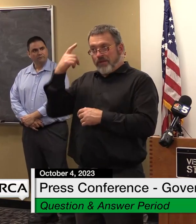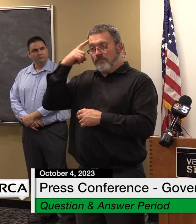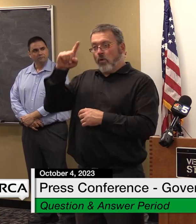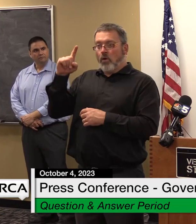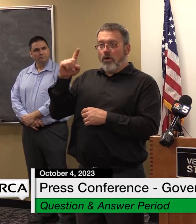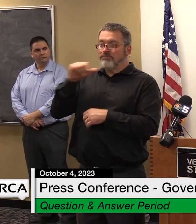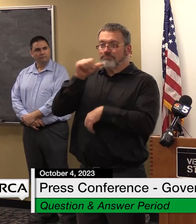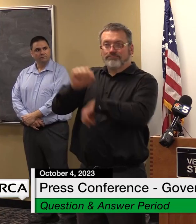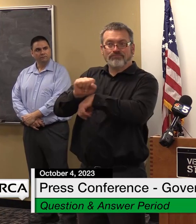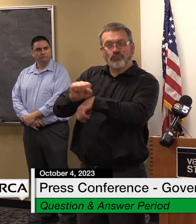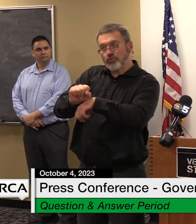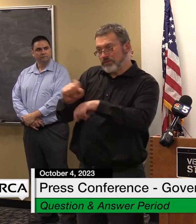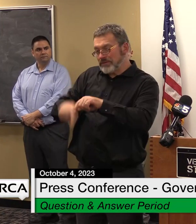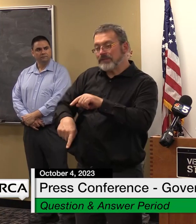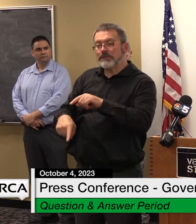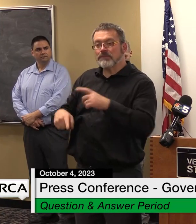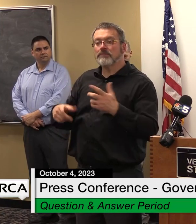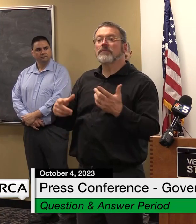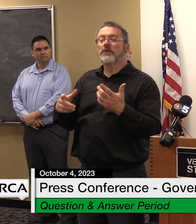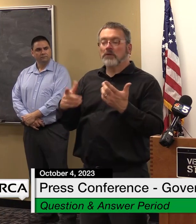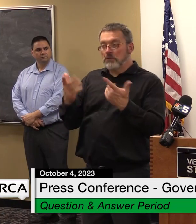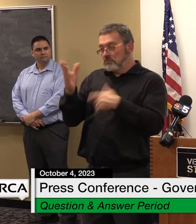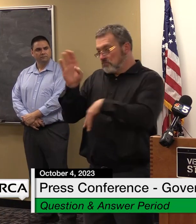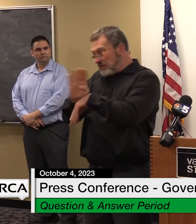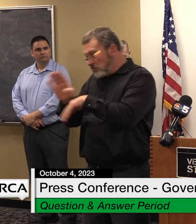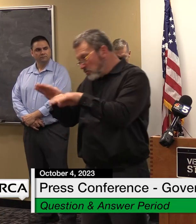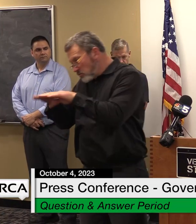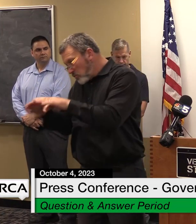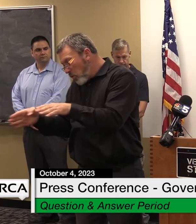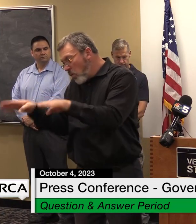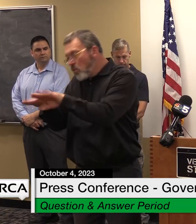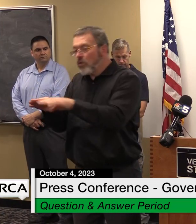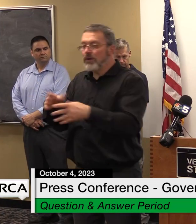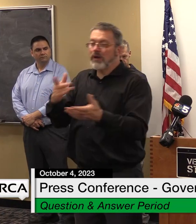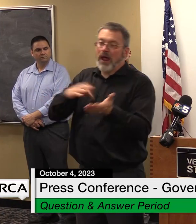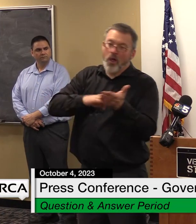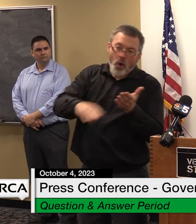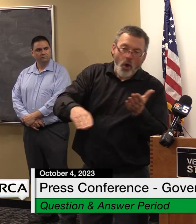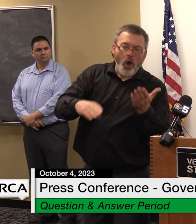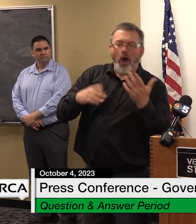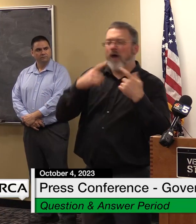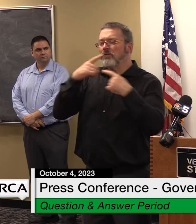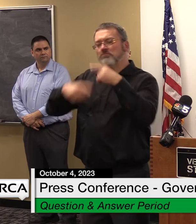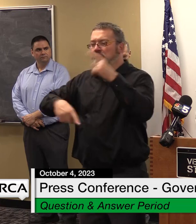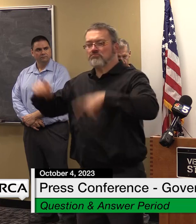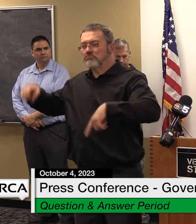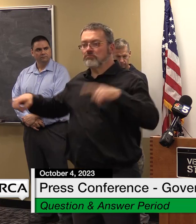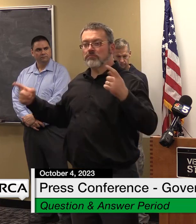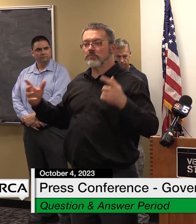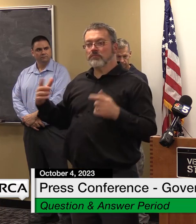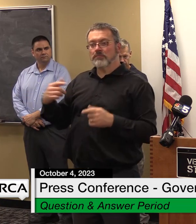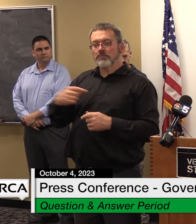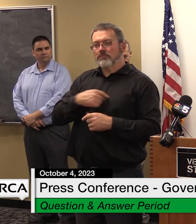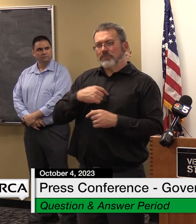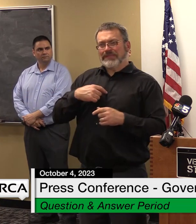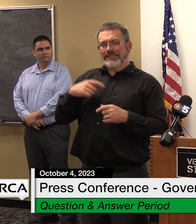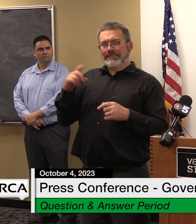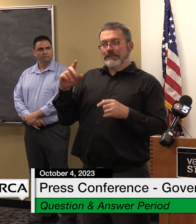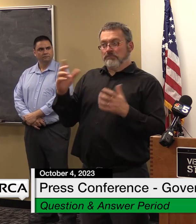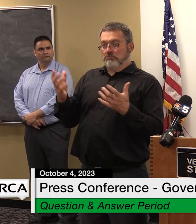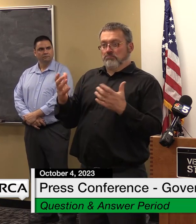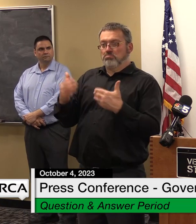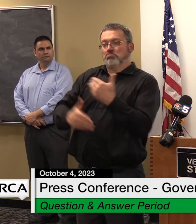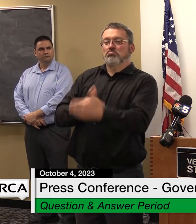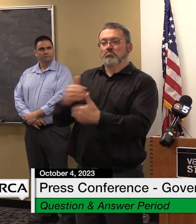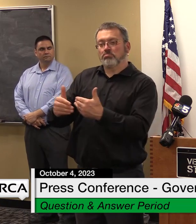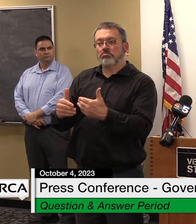job unexpectedly, we respond. And in this case, I think we did as well. The DUA